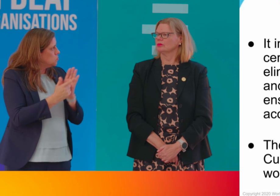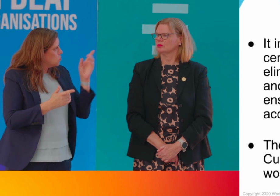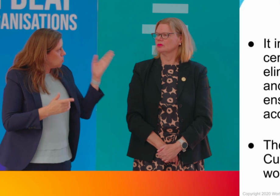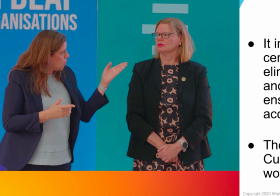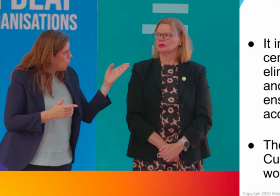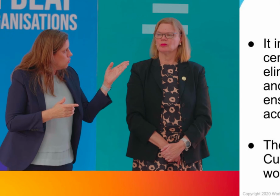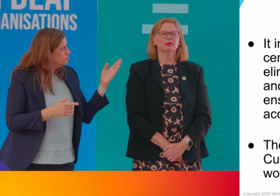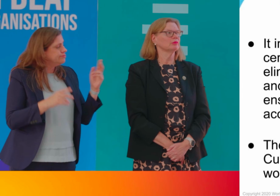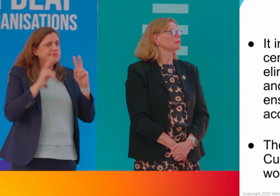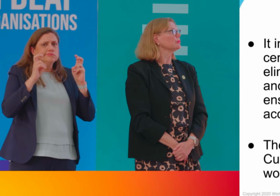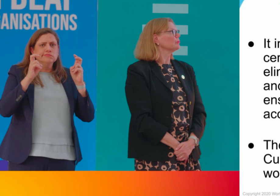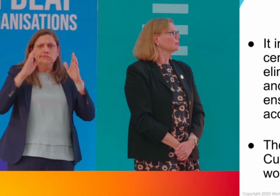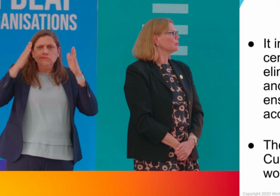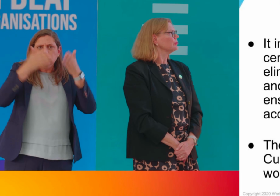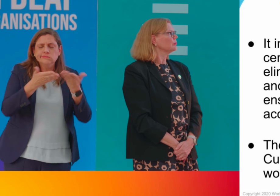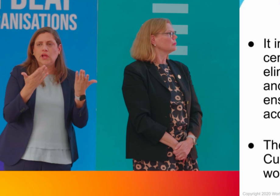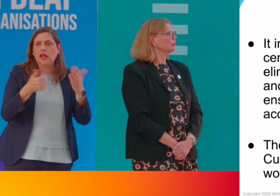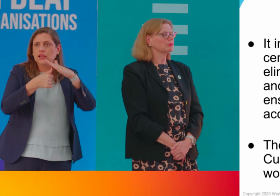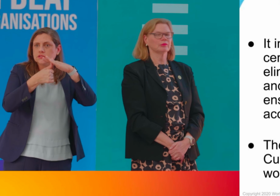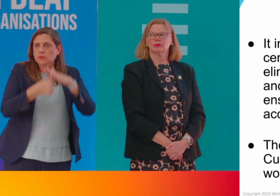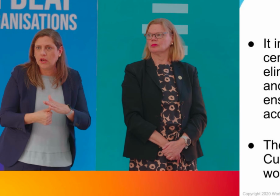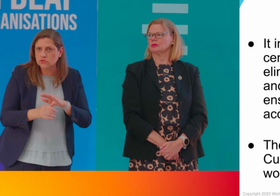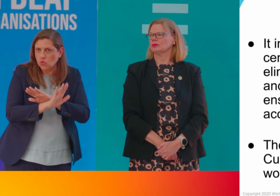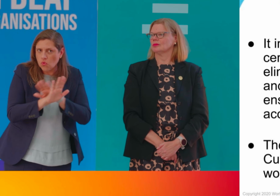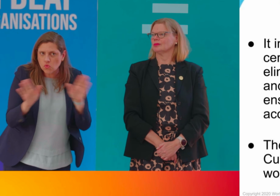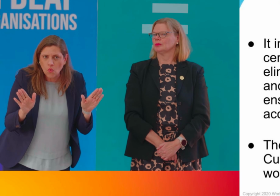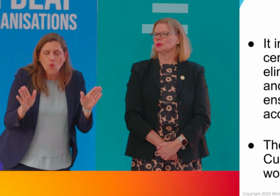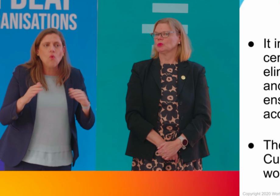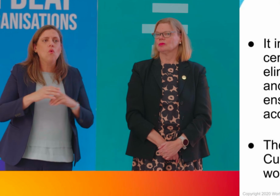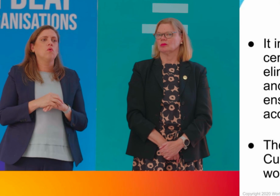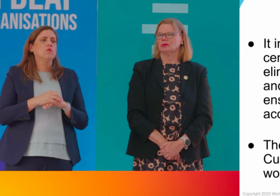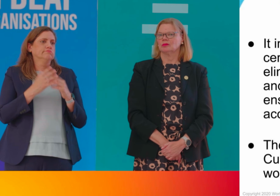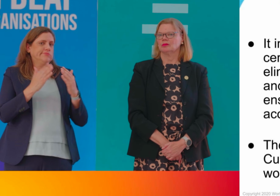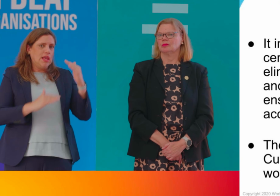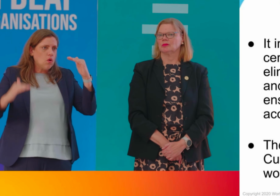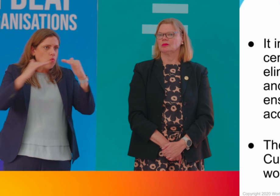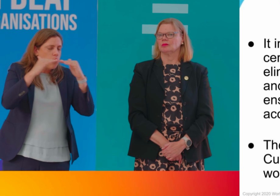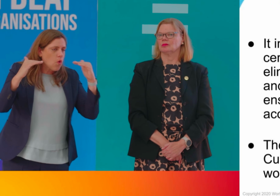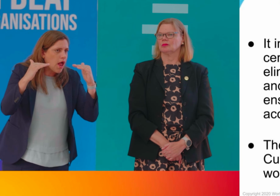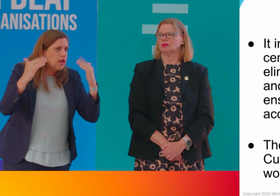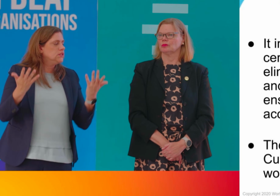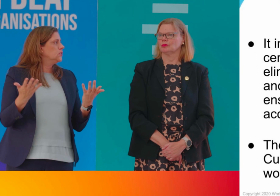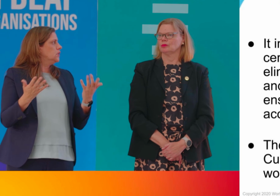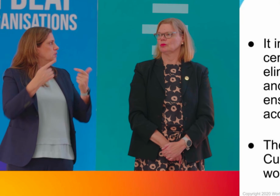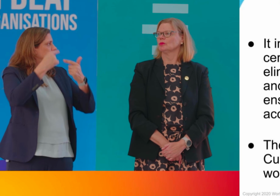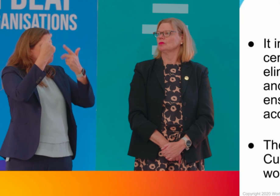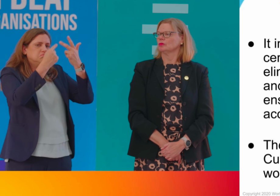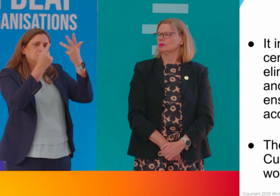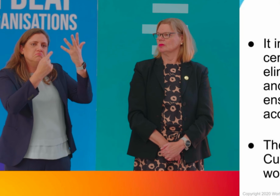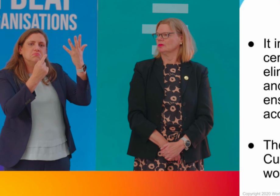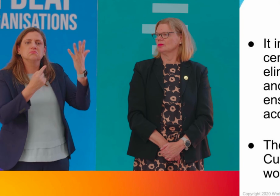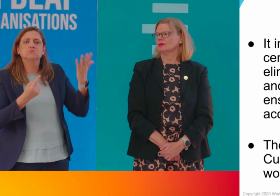The committee looks at the foundation principles of non-discrimination,